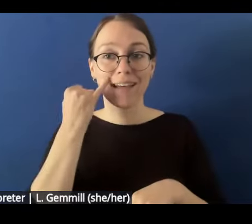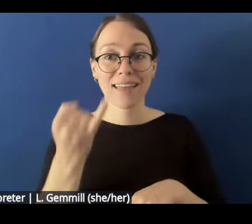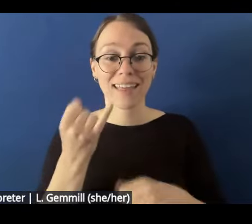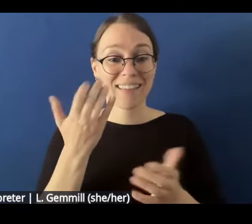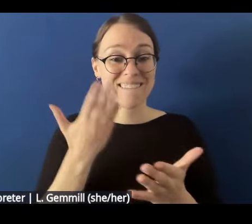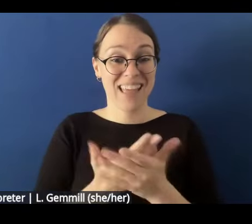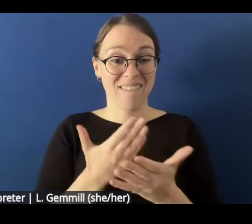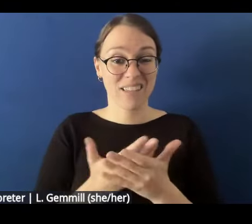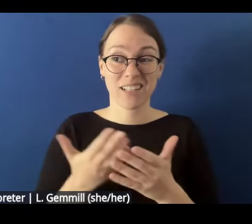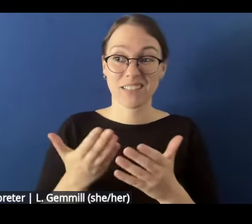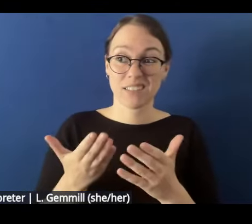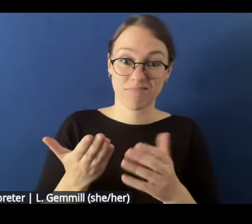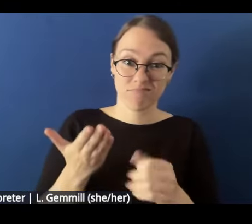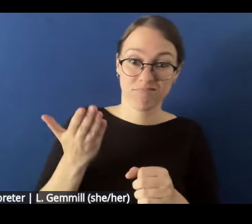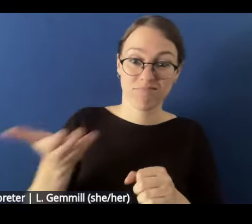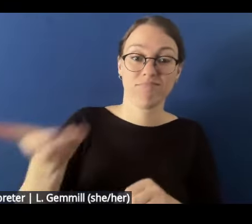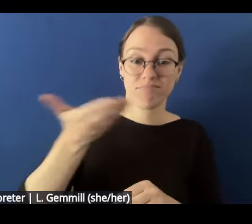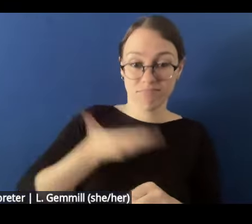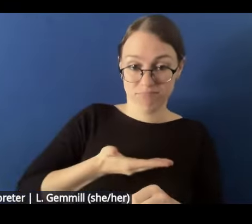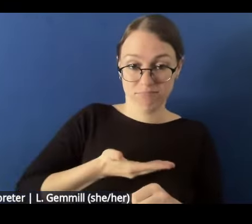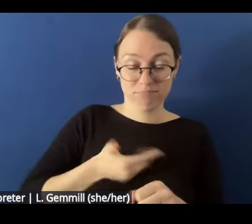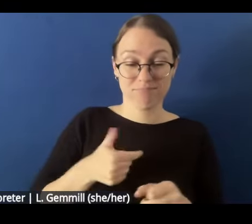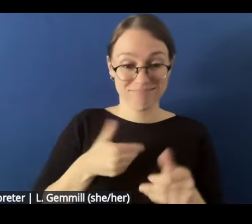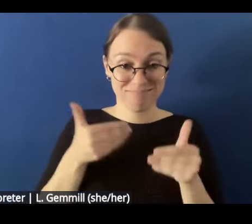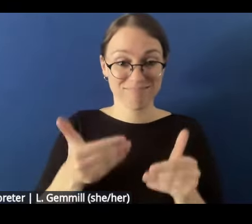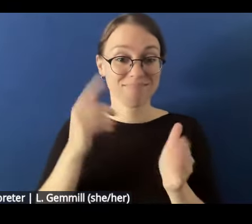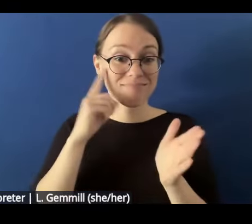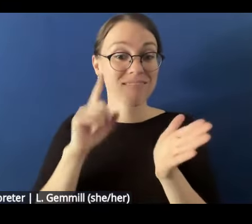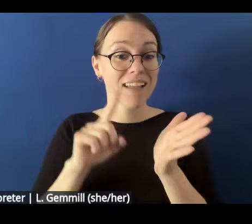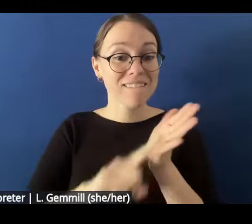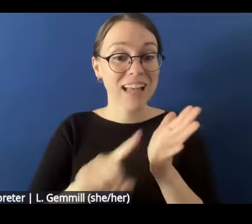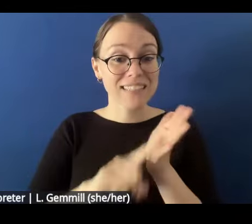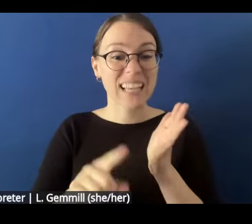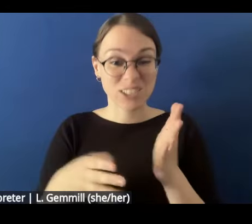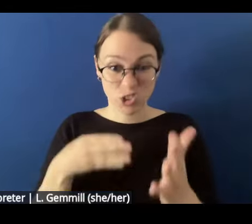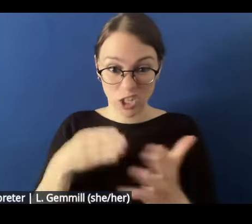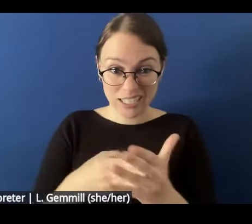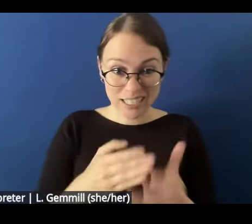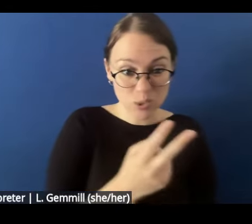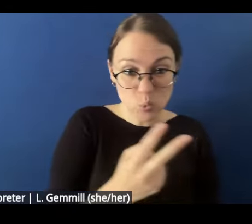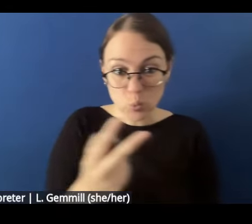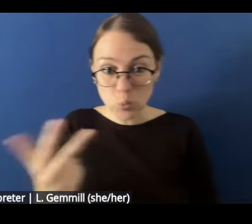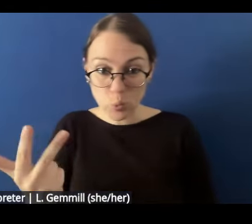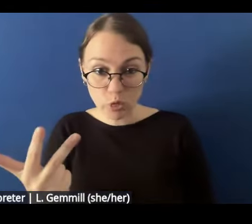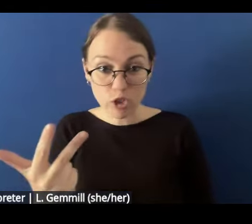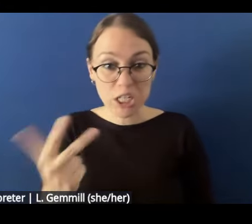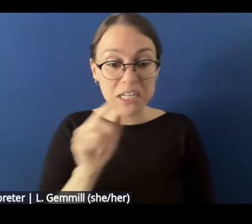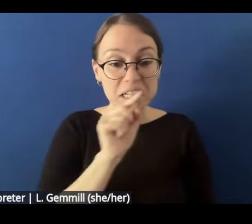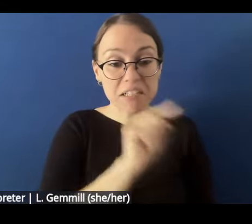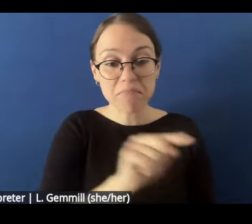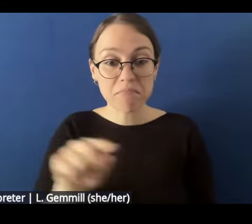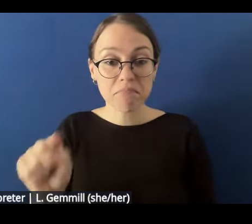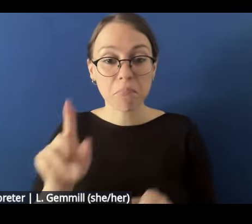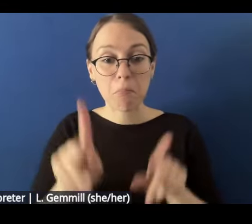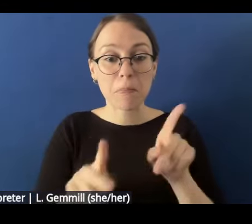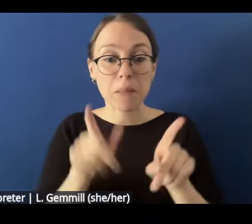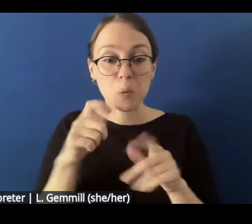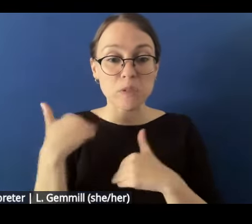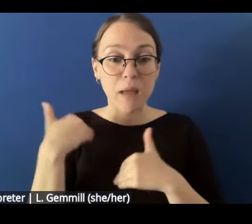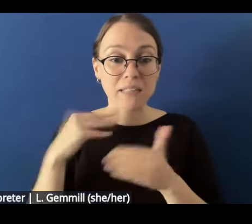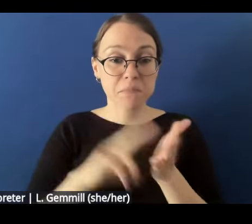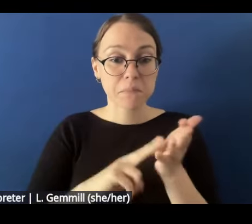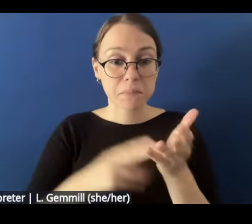an investigation against 2 or 3 circulators, that's very different than against 55 or whatever the numbers may be.